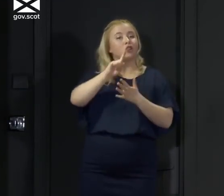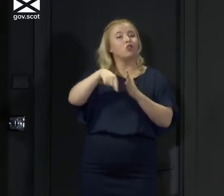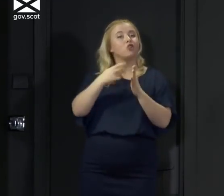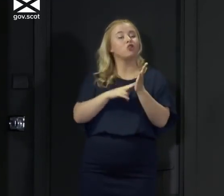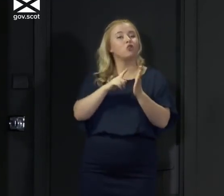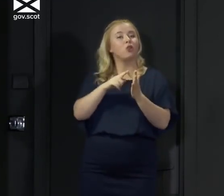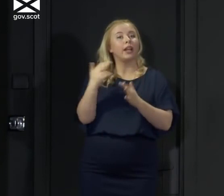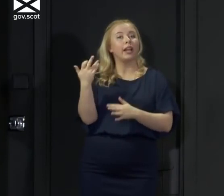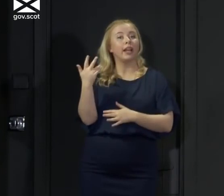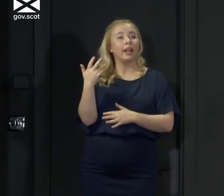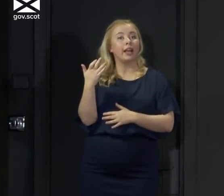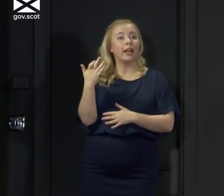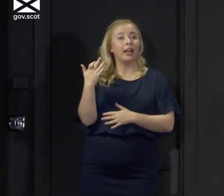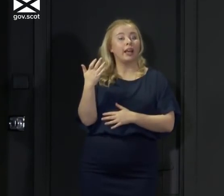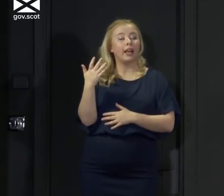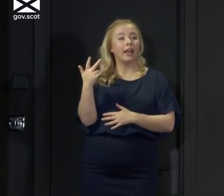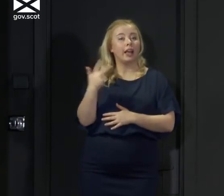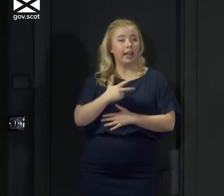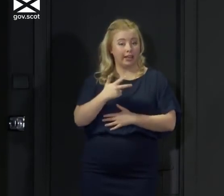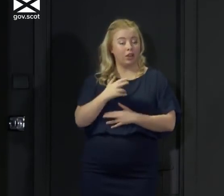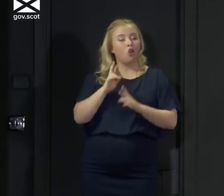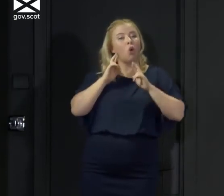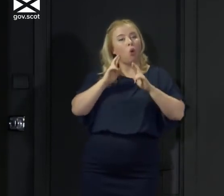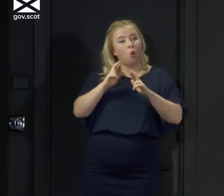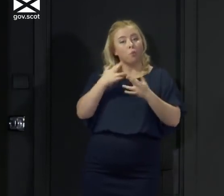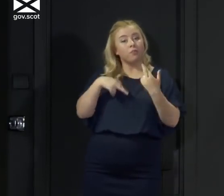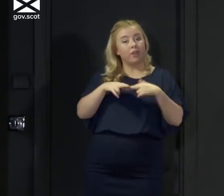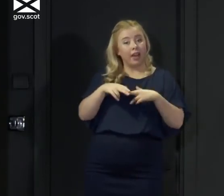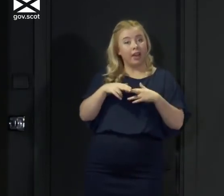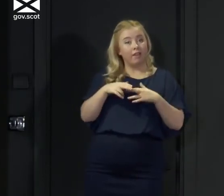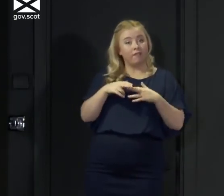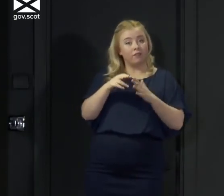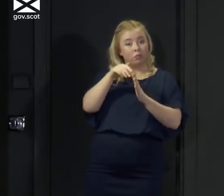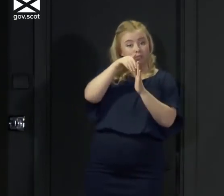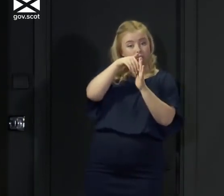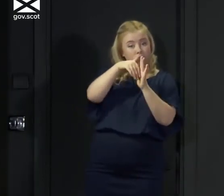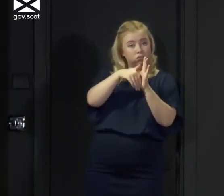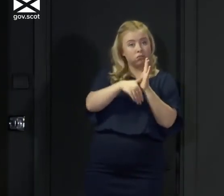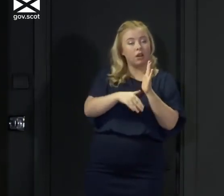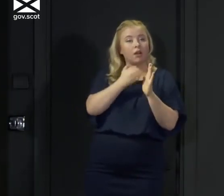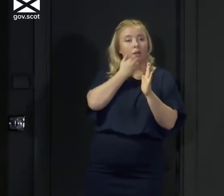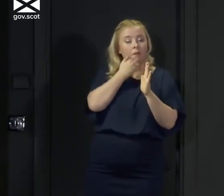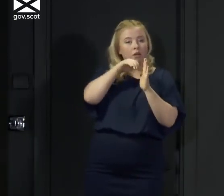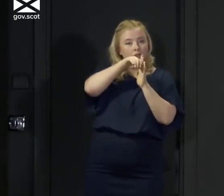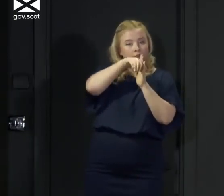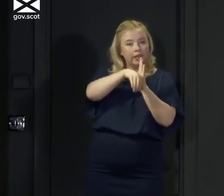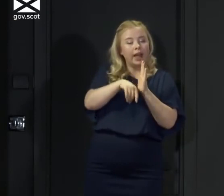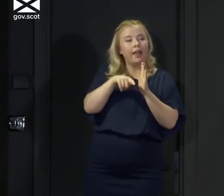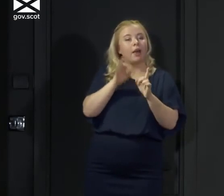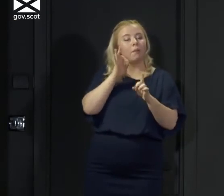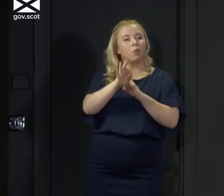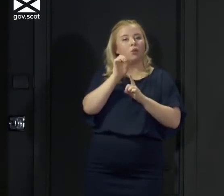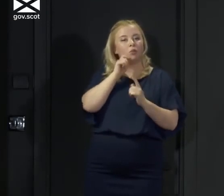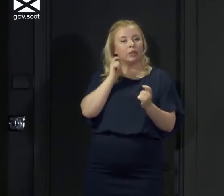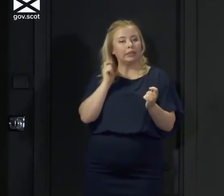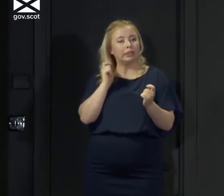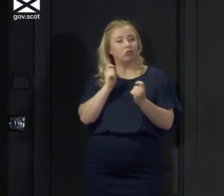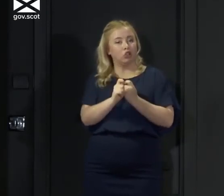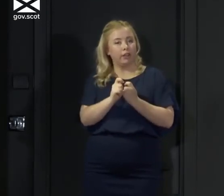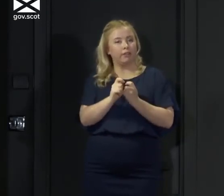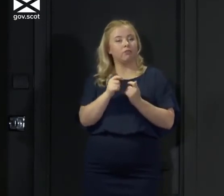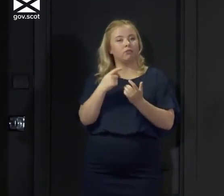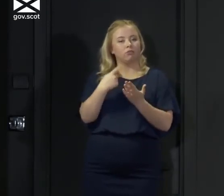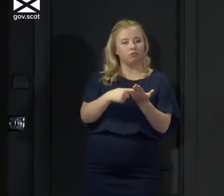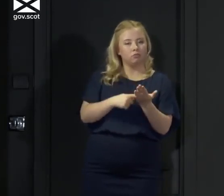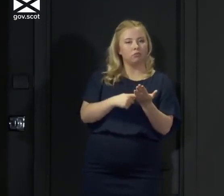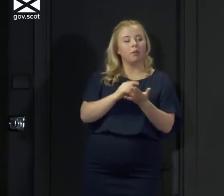now continue to be positive by the 18th of June, that at that point we will recommend a change to the current guidance so that those in